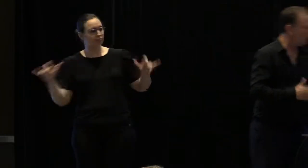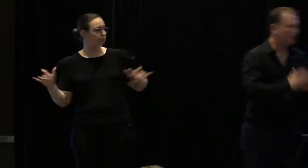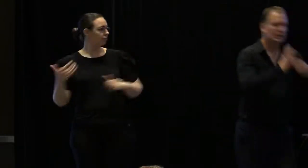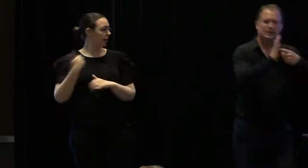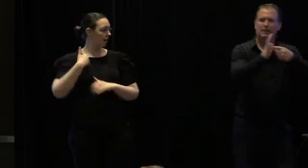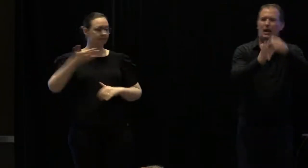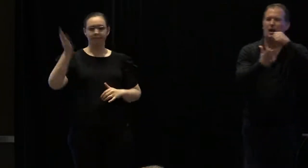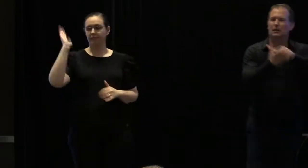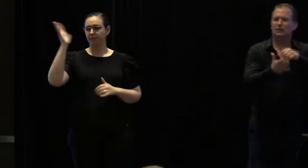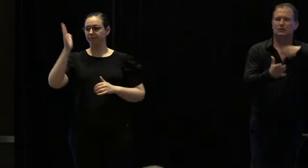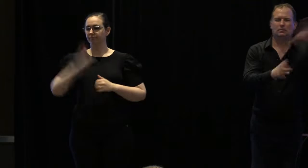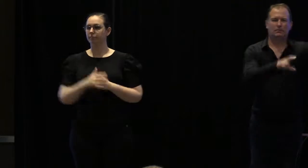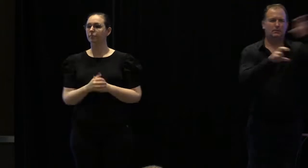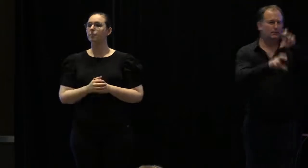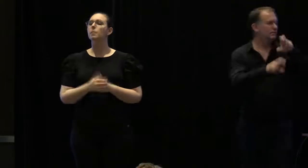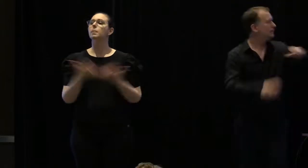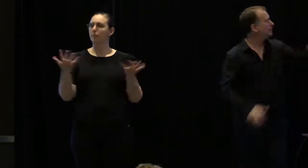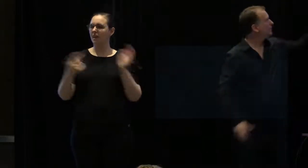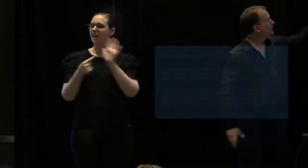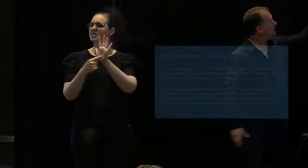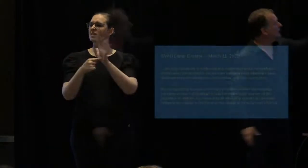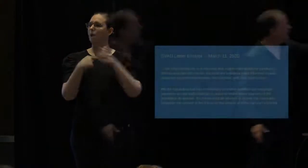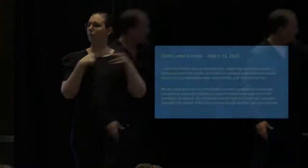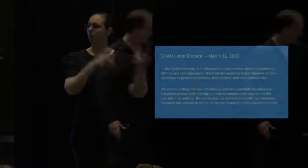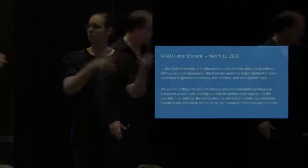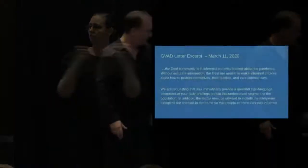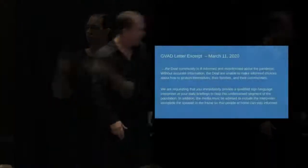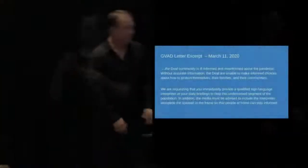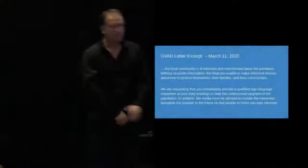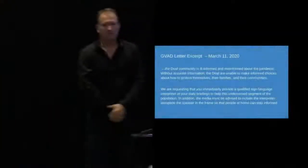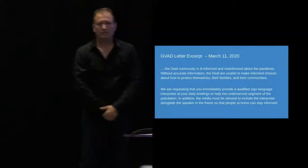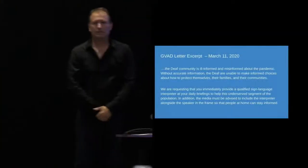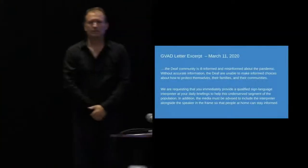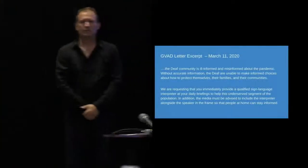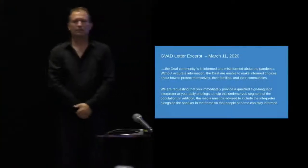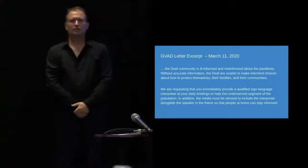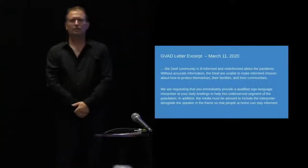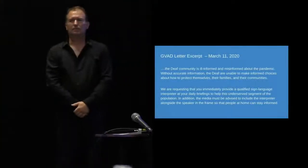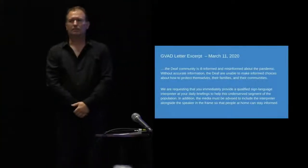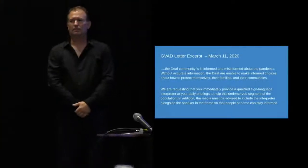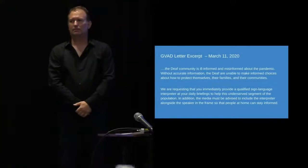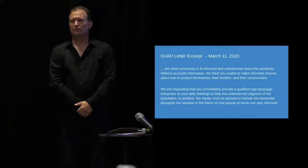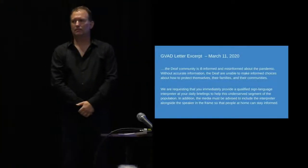providing interpreted access to the public.